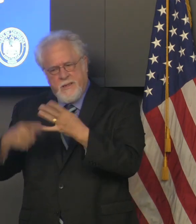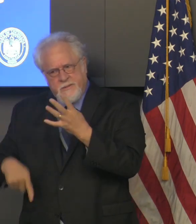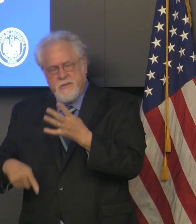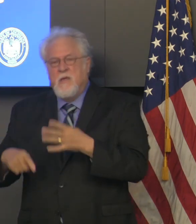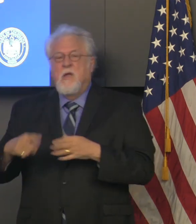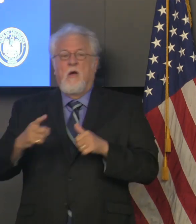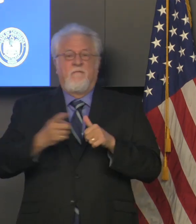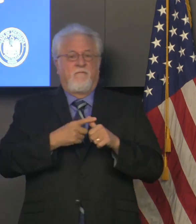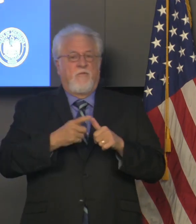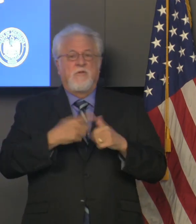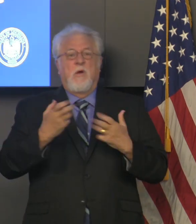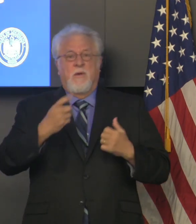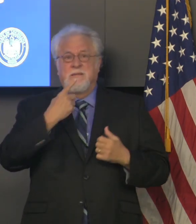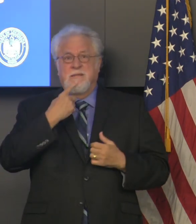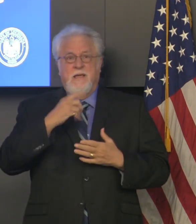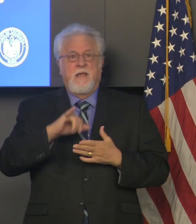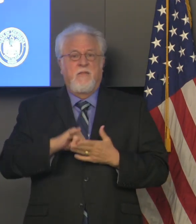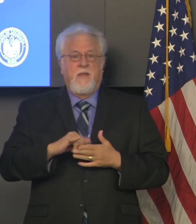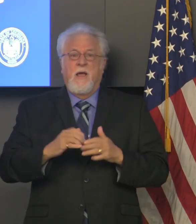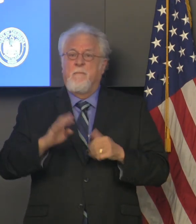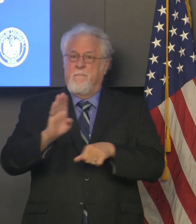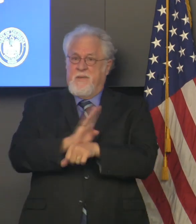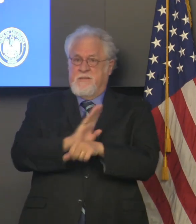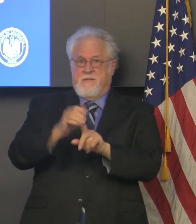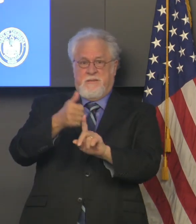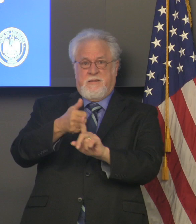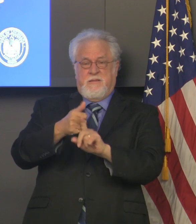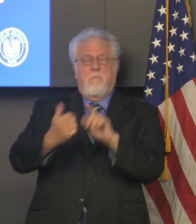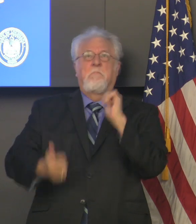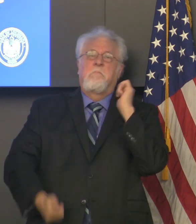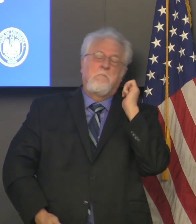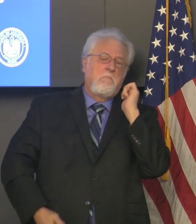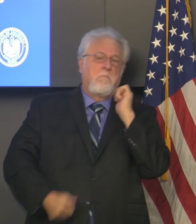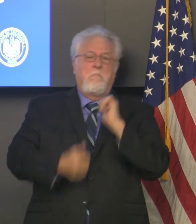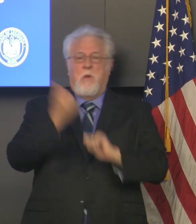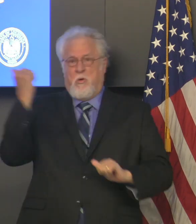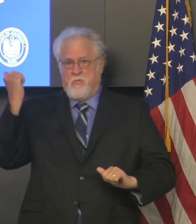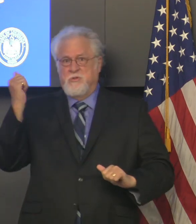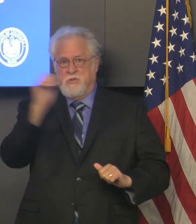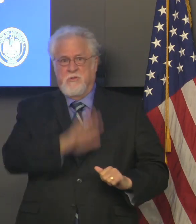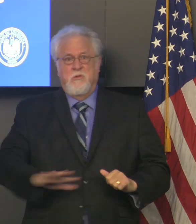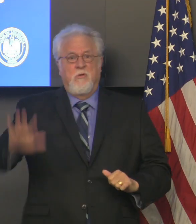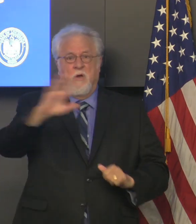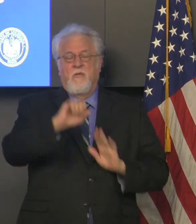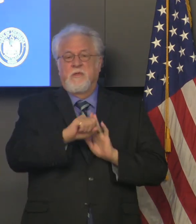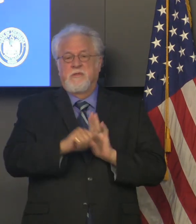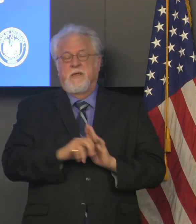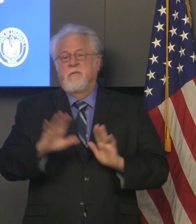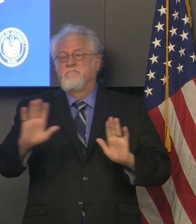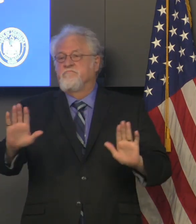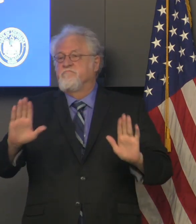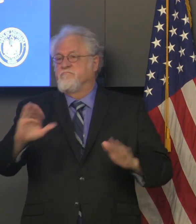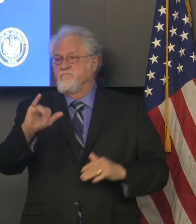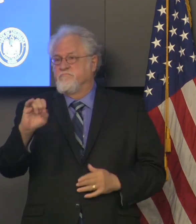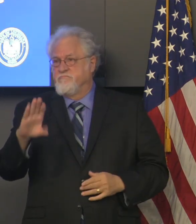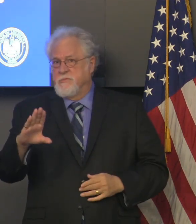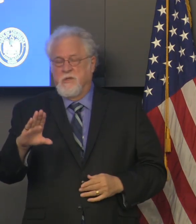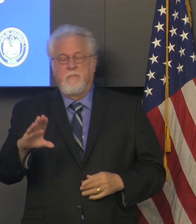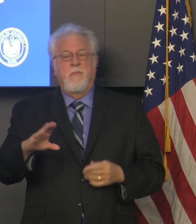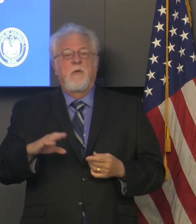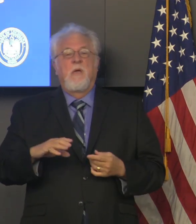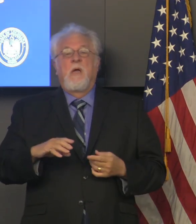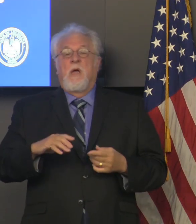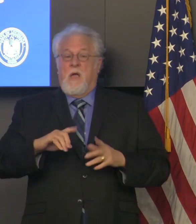and foremost, what I want to say is the businesses, vast majority of the ones open across the state, have done a phenomenal job of not